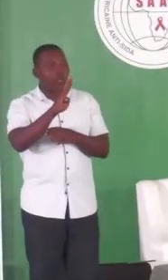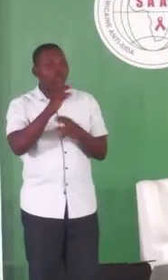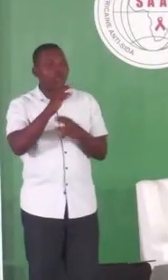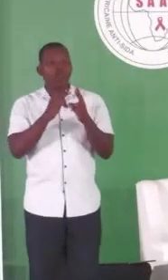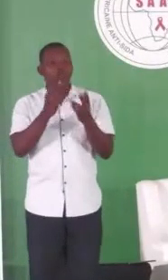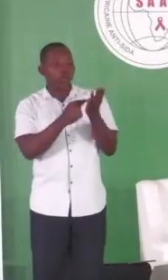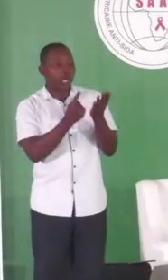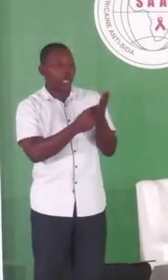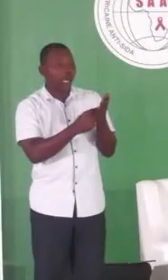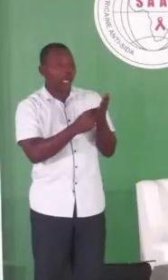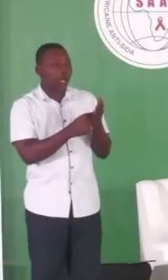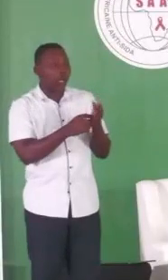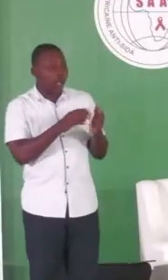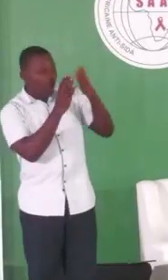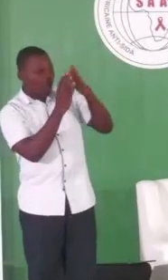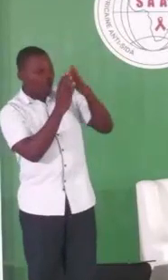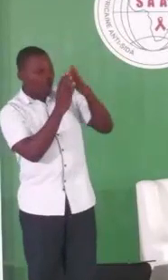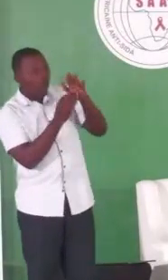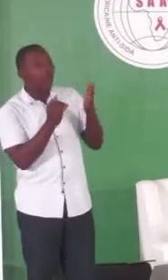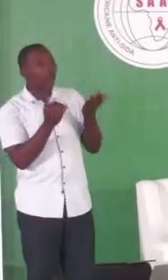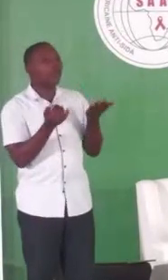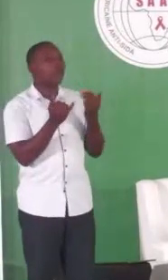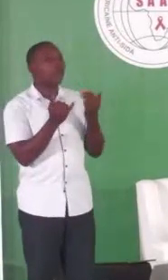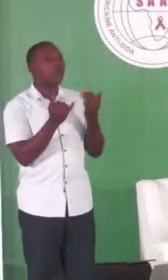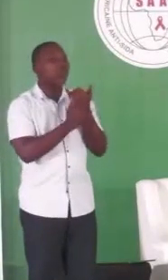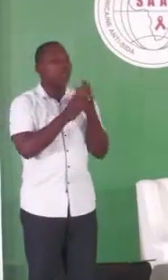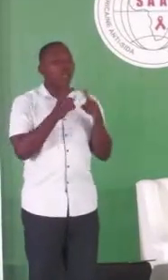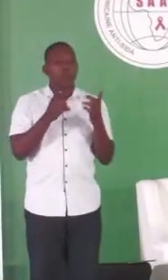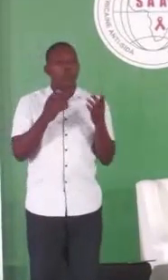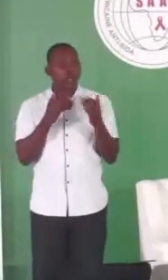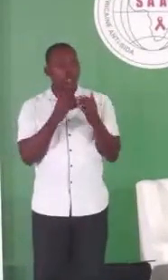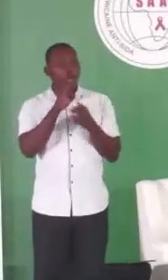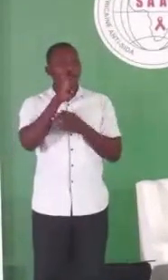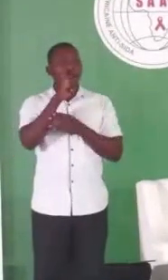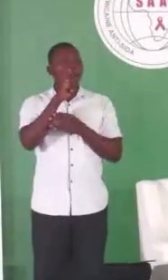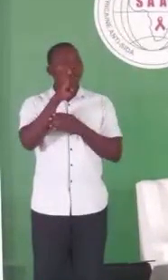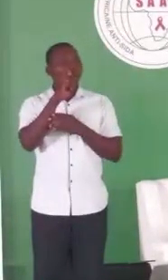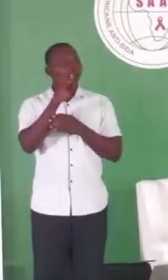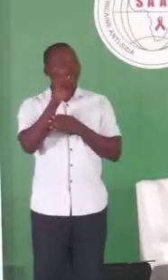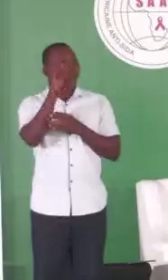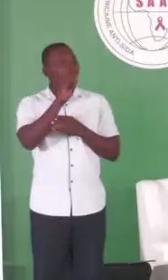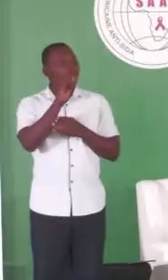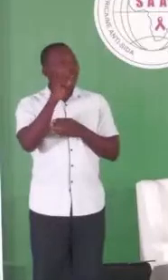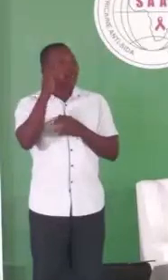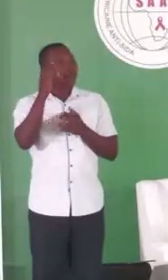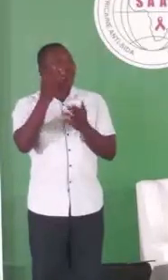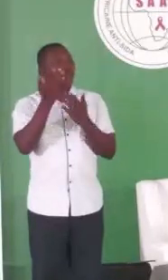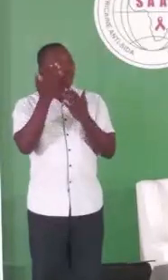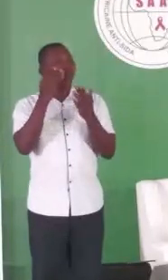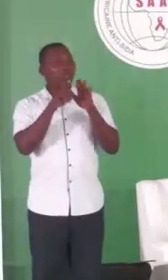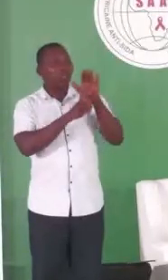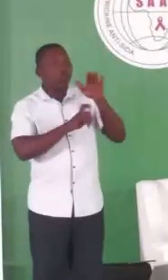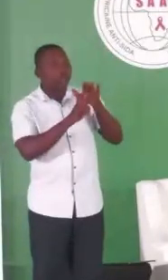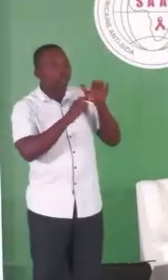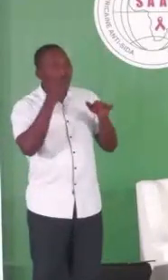country, nearly 40% of the population were screened for viral hepatitis. So I'm